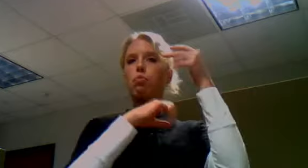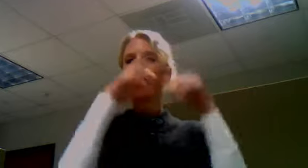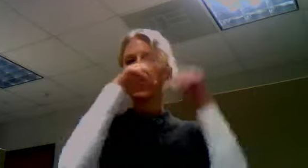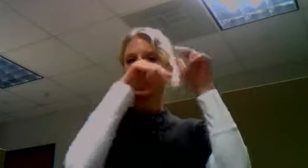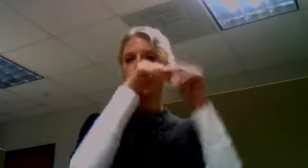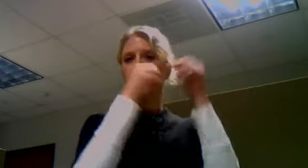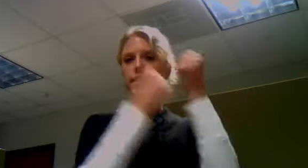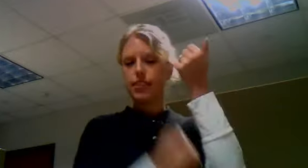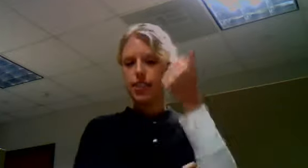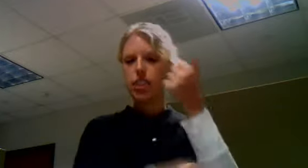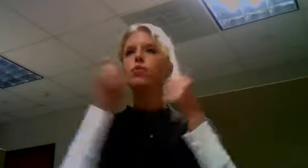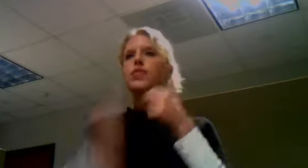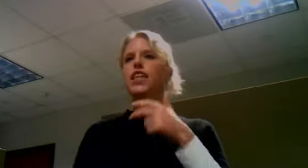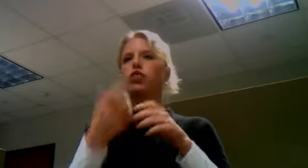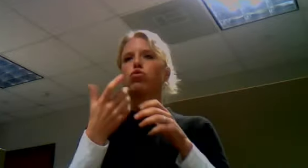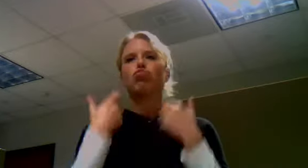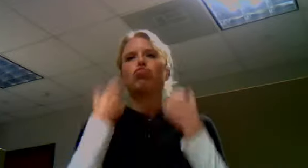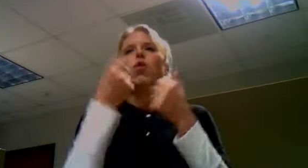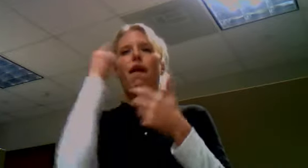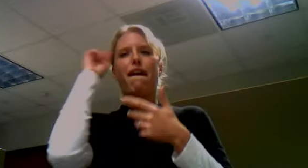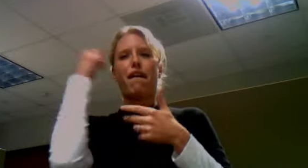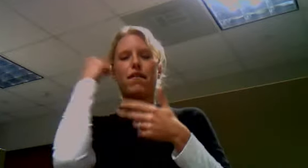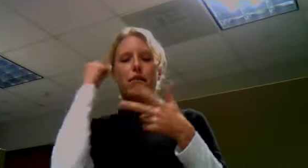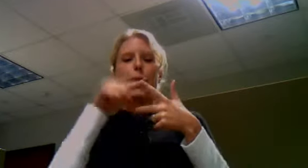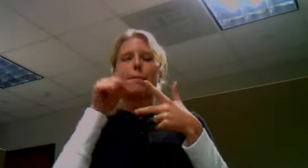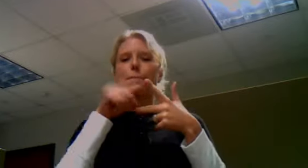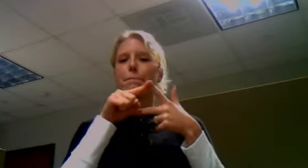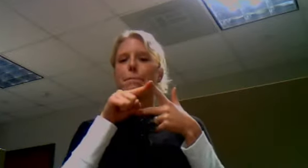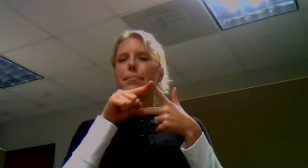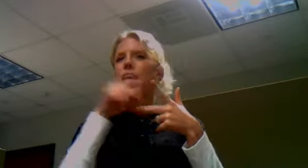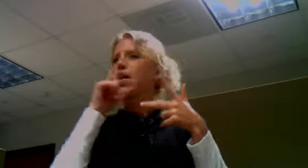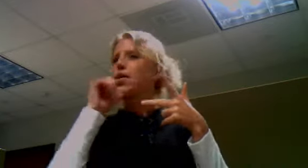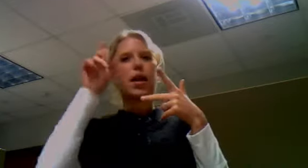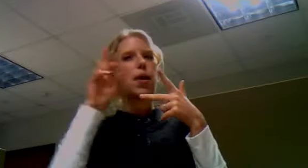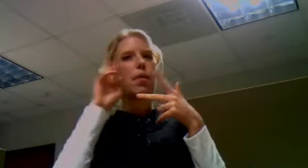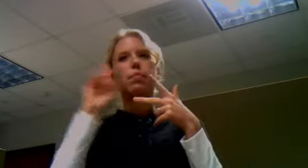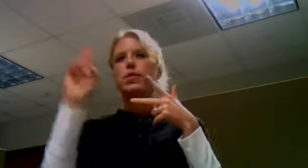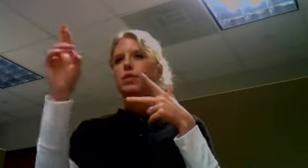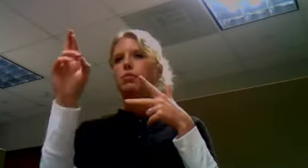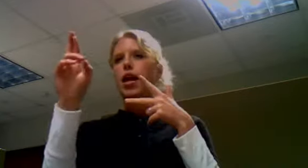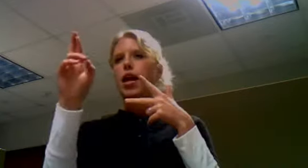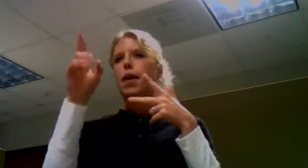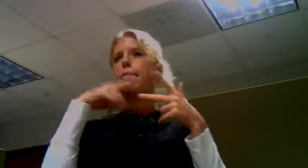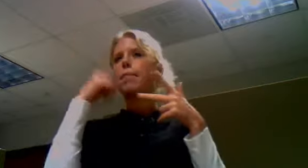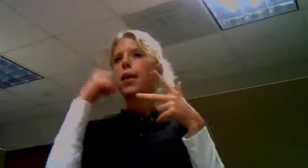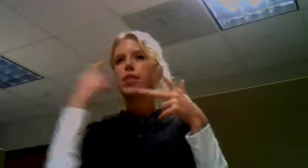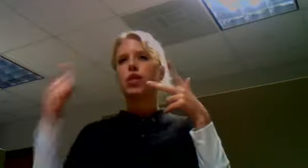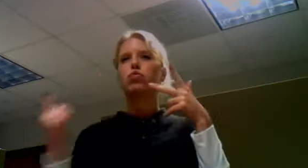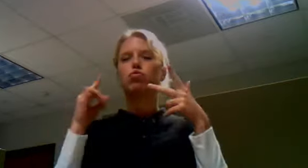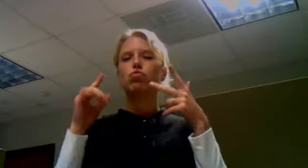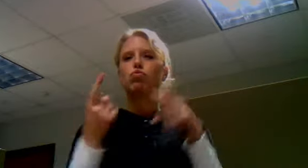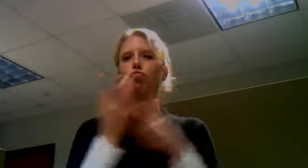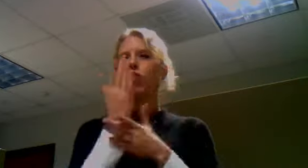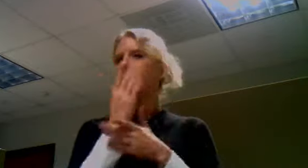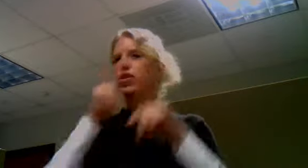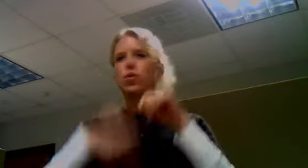strong government to do that because you cannot respect private property rights. You cannot be constrained by the public opinions. You